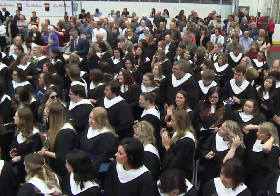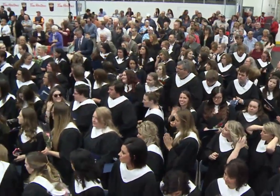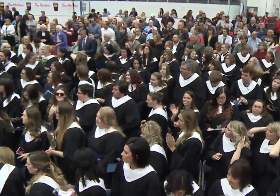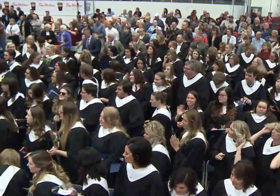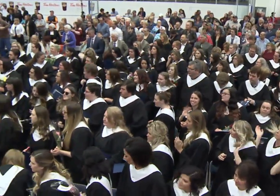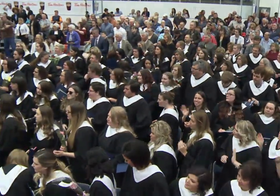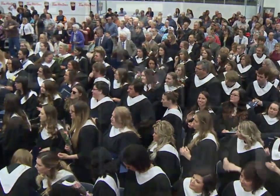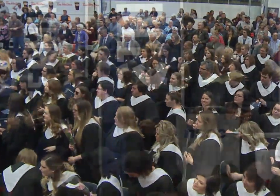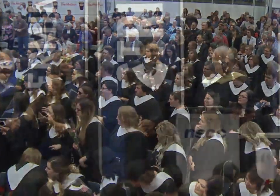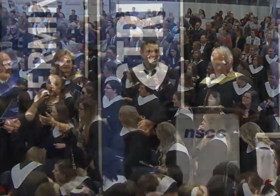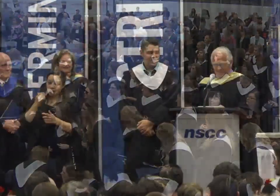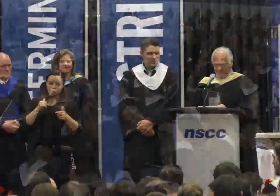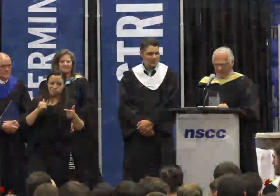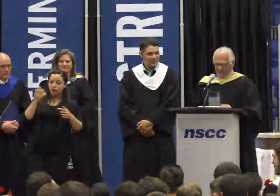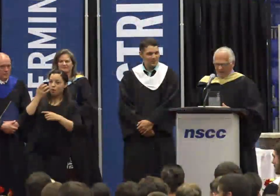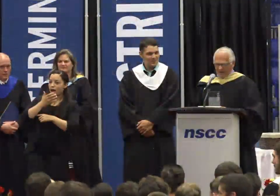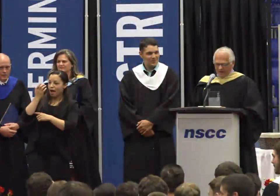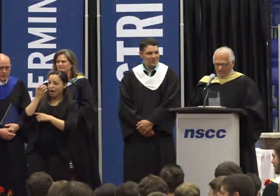Wow.